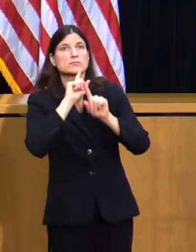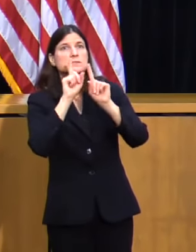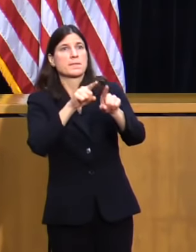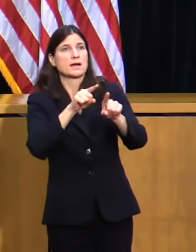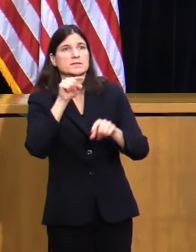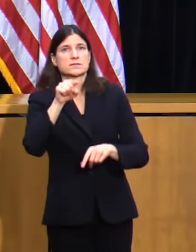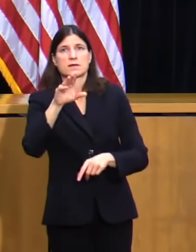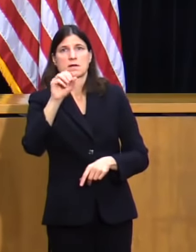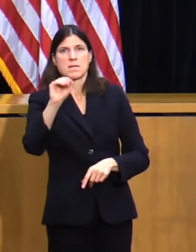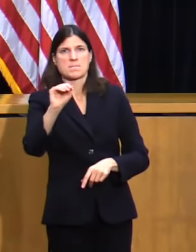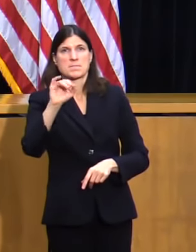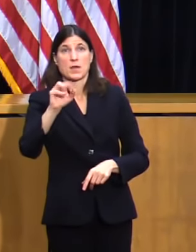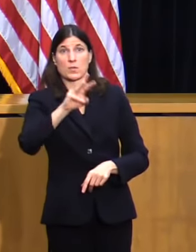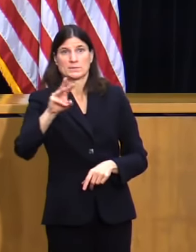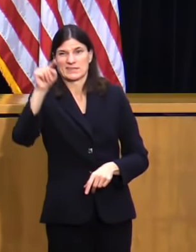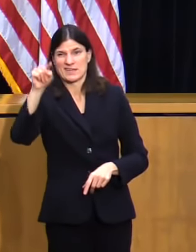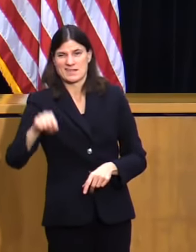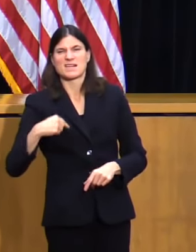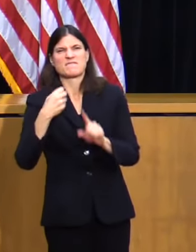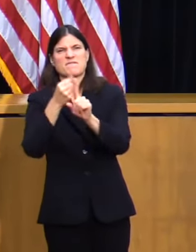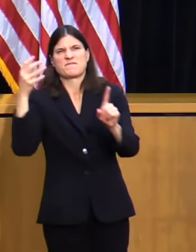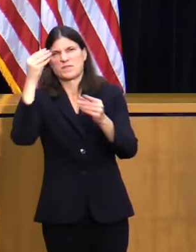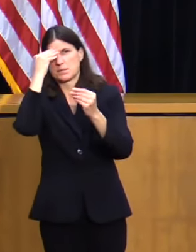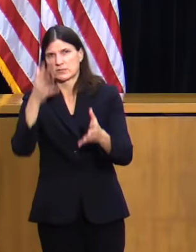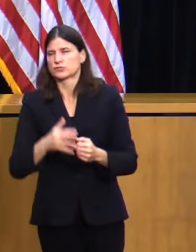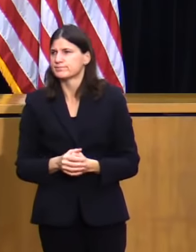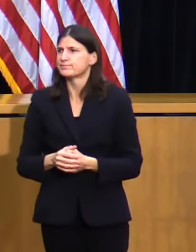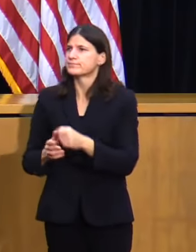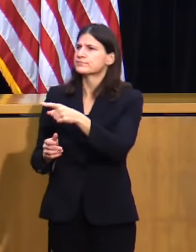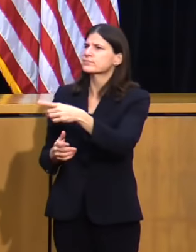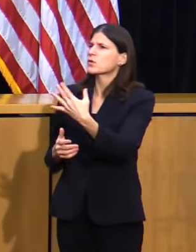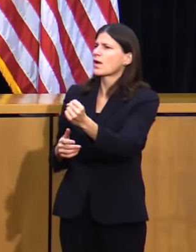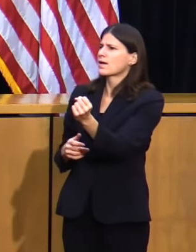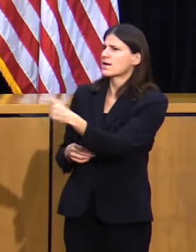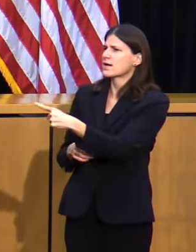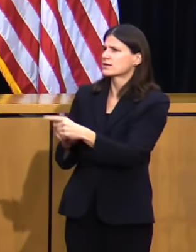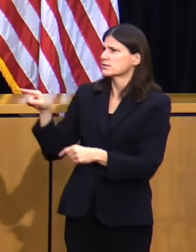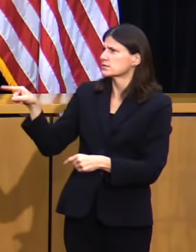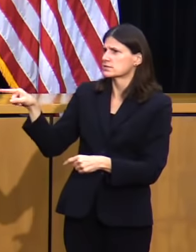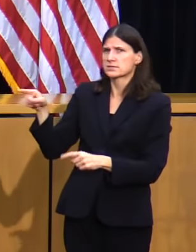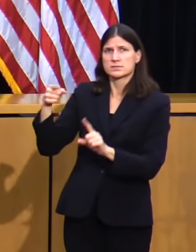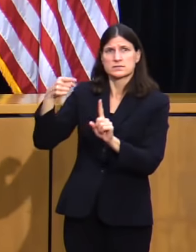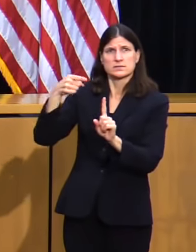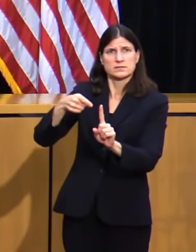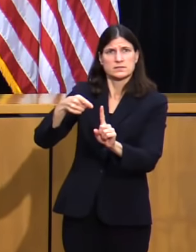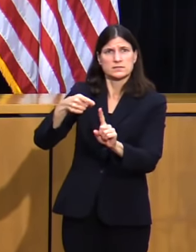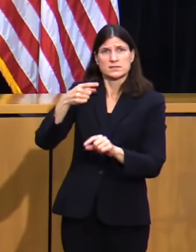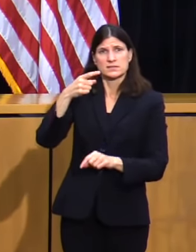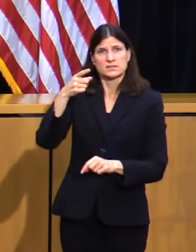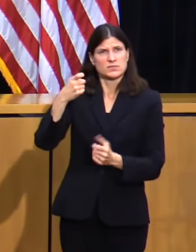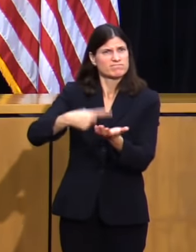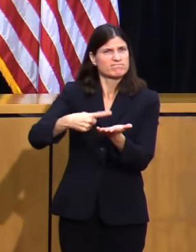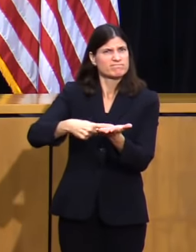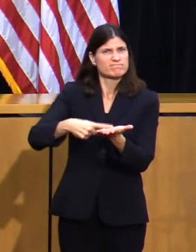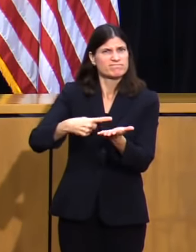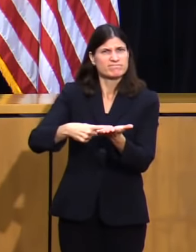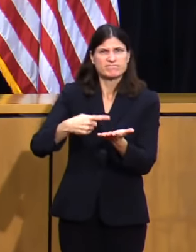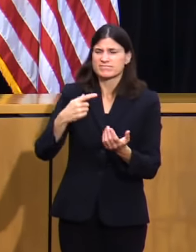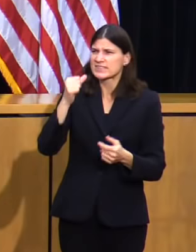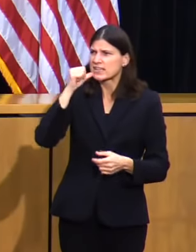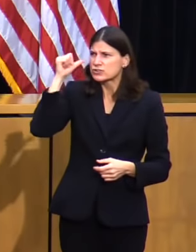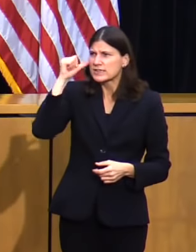foresee Dixon, any could I ask you one more question? Thanks for talking to me yesterday, by the way. Jonathan. I didn't ask you about ventilators. How do you feel about your stockpile